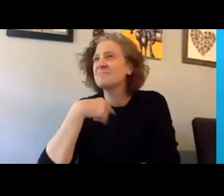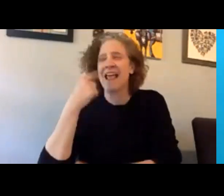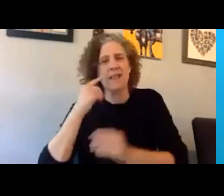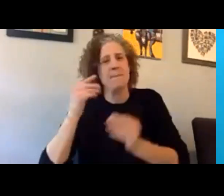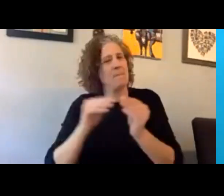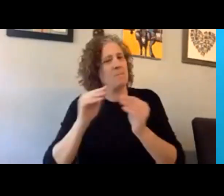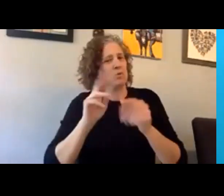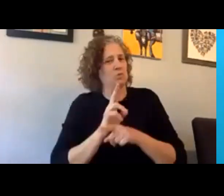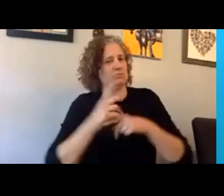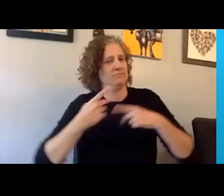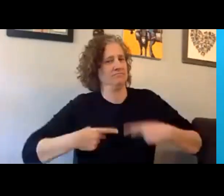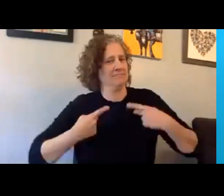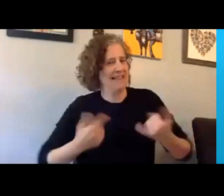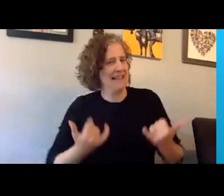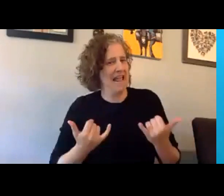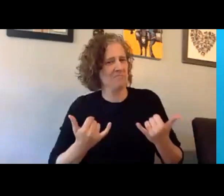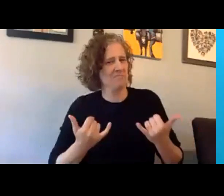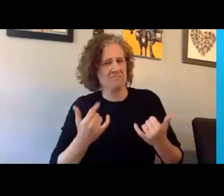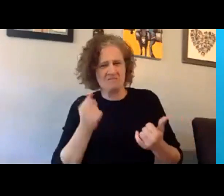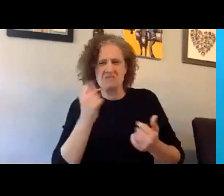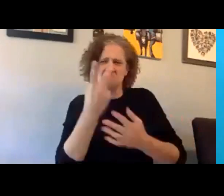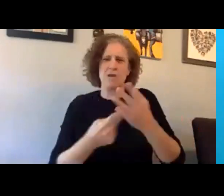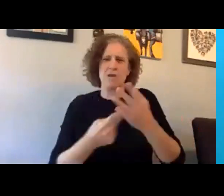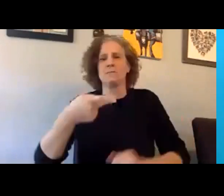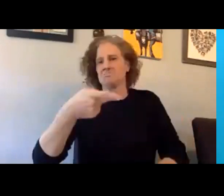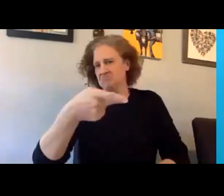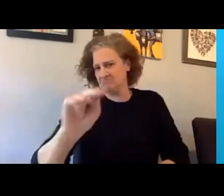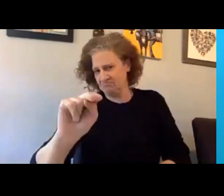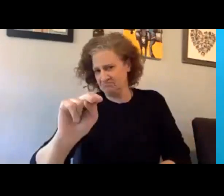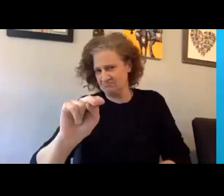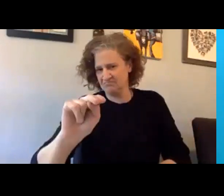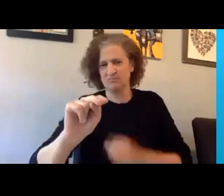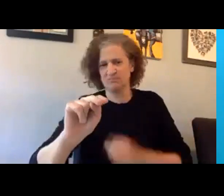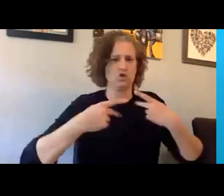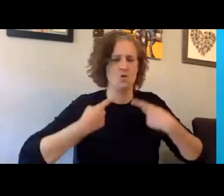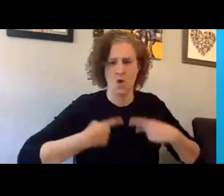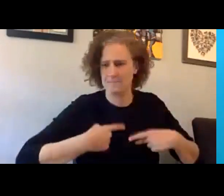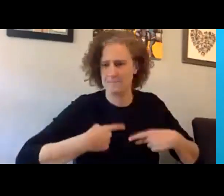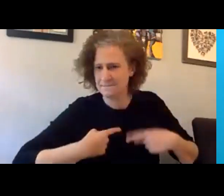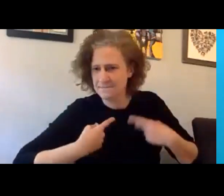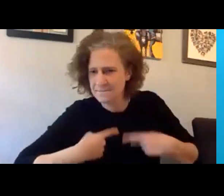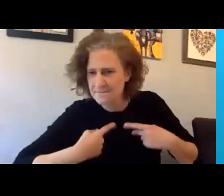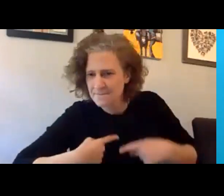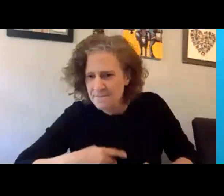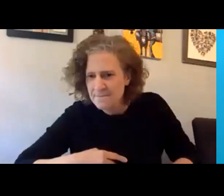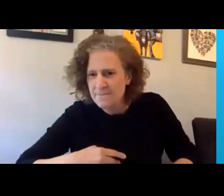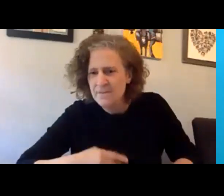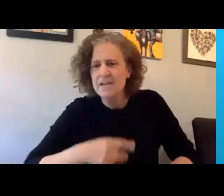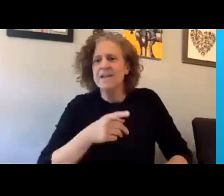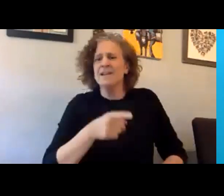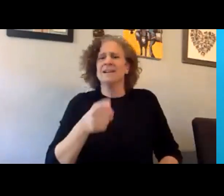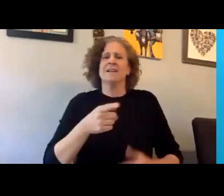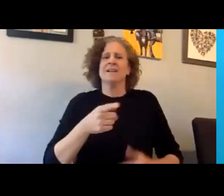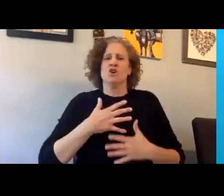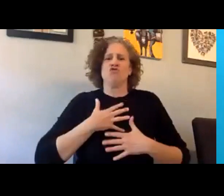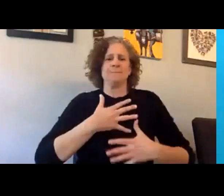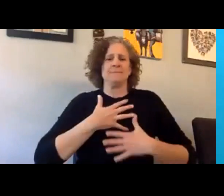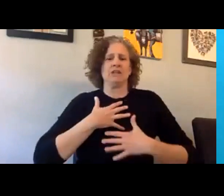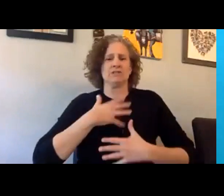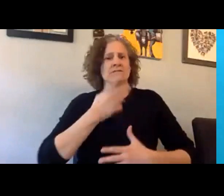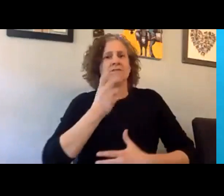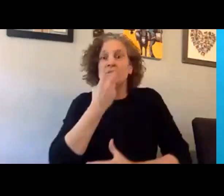pneumonia. I think it's more common to use this sign, the P on your lungs, but you can also use the other sign. So